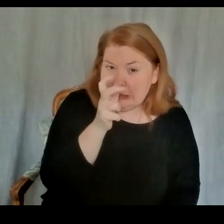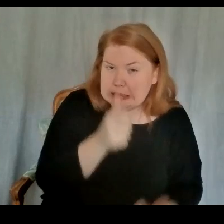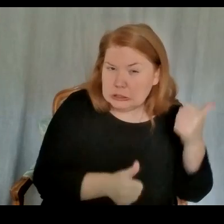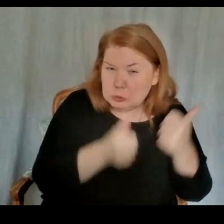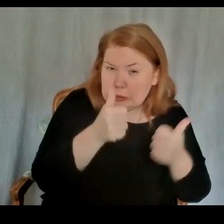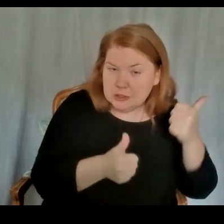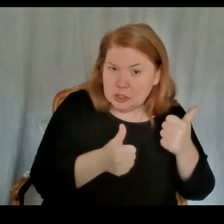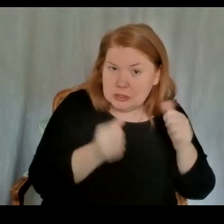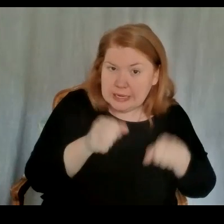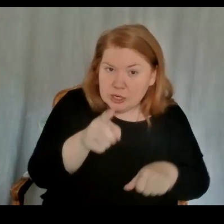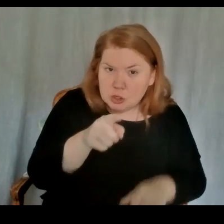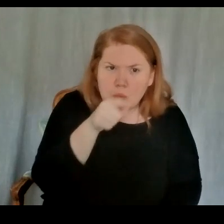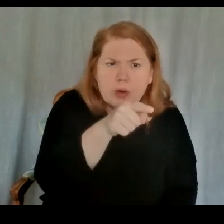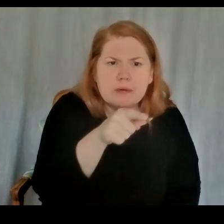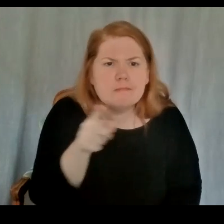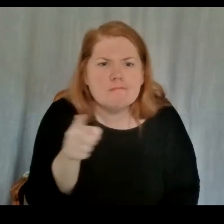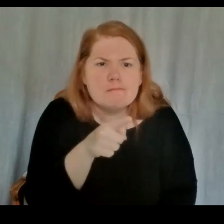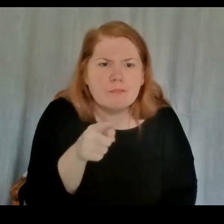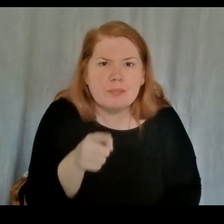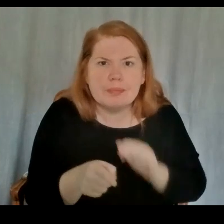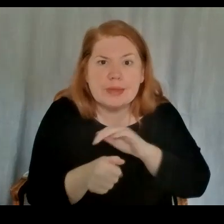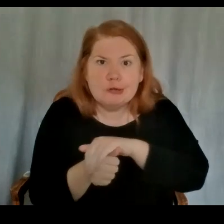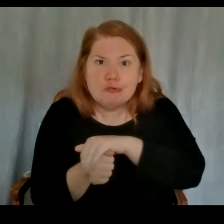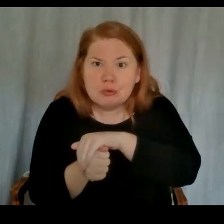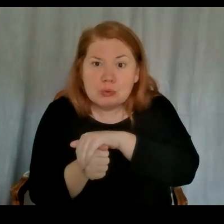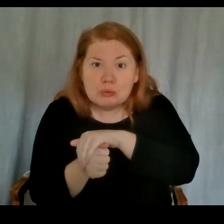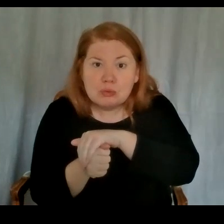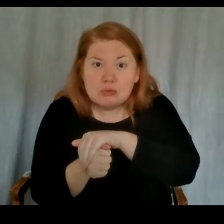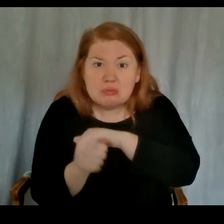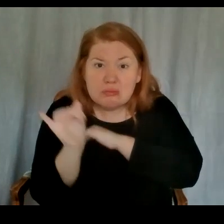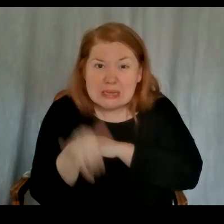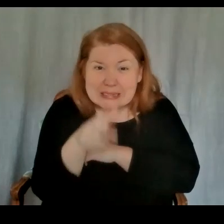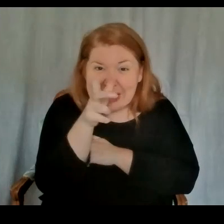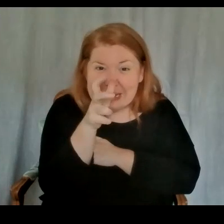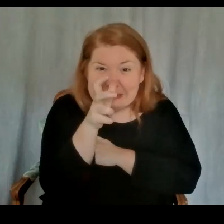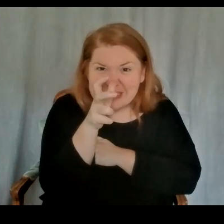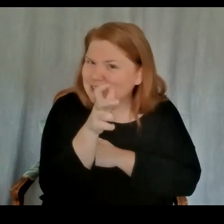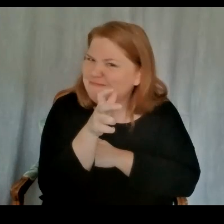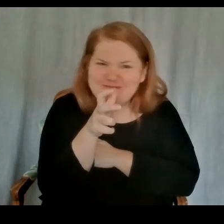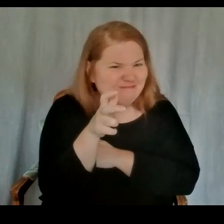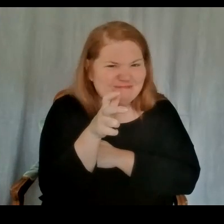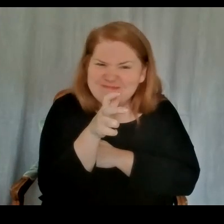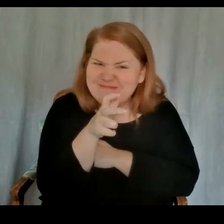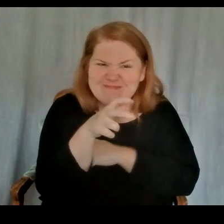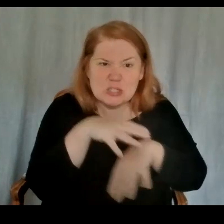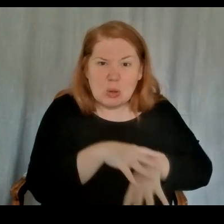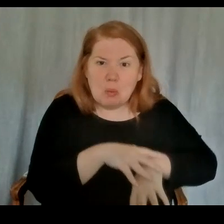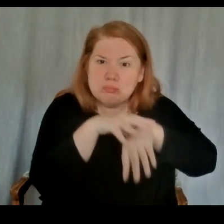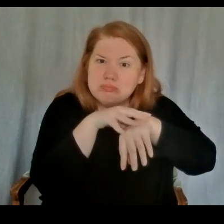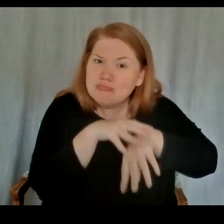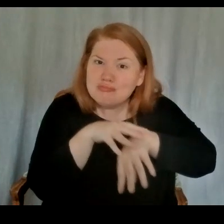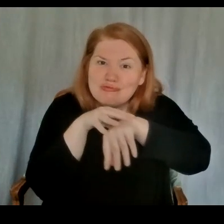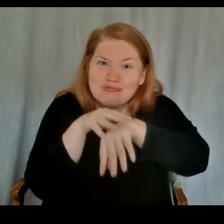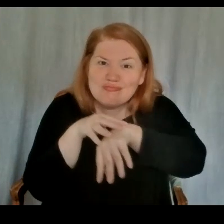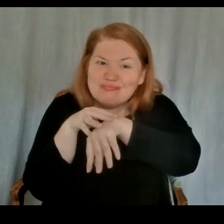Ooh. Uh-oh. Is a turtle an insect? No. A jellyfish?